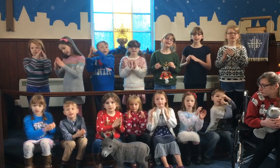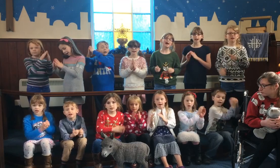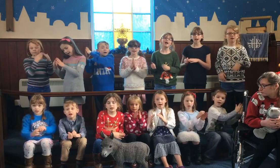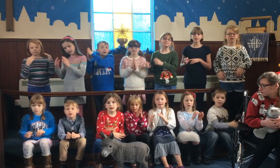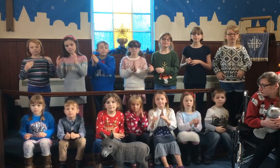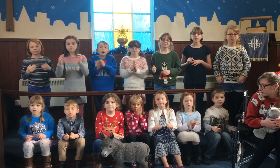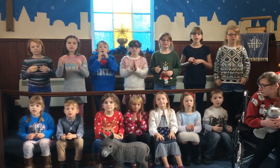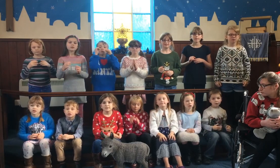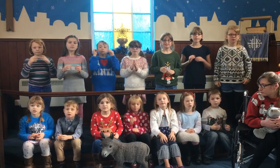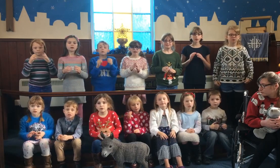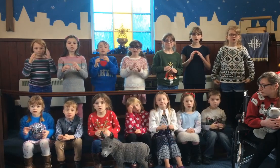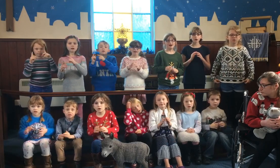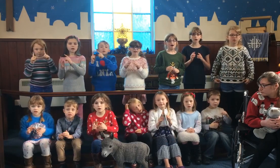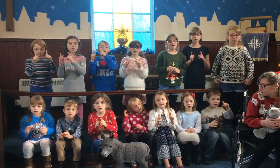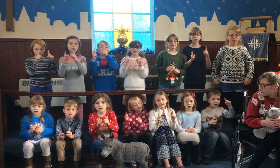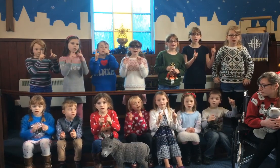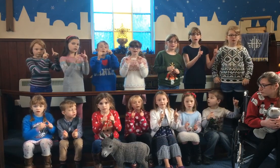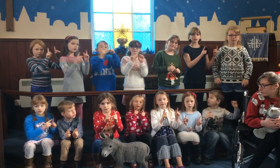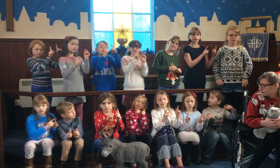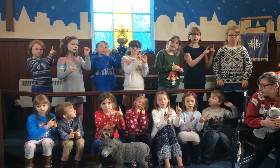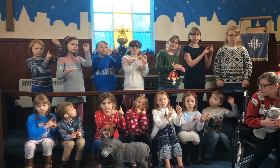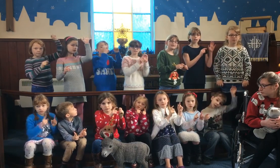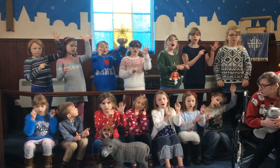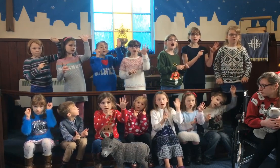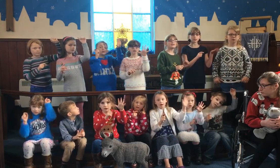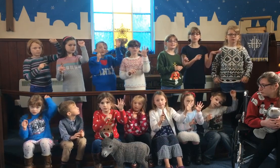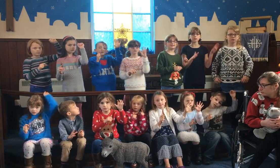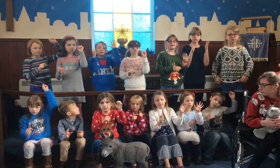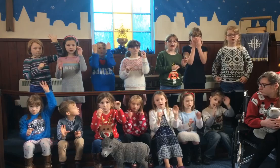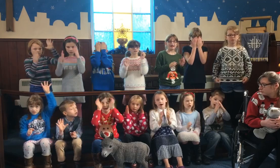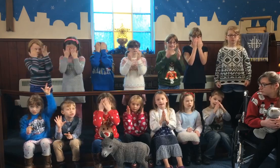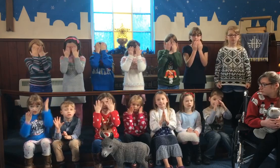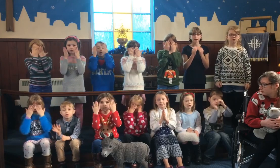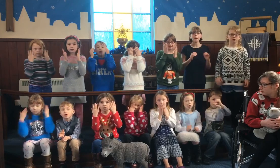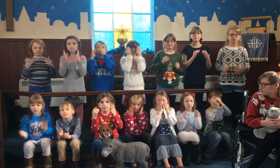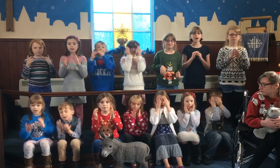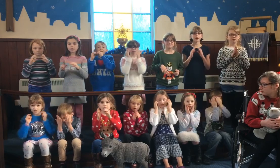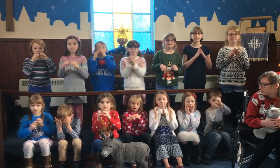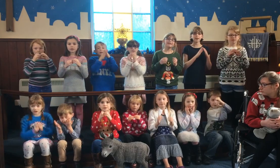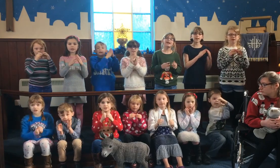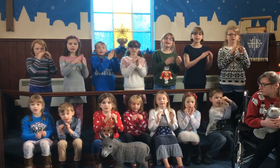as the hell's inside. Don't give up,